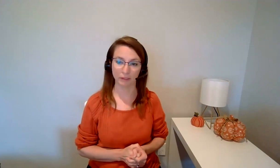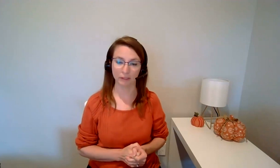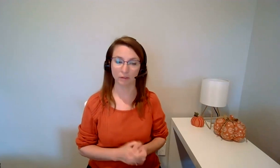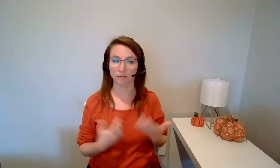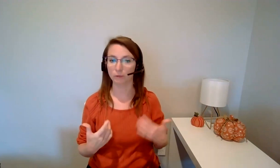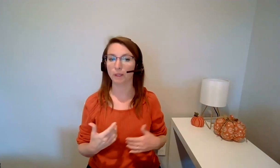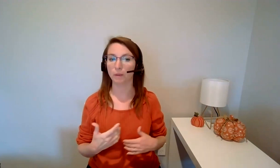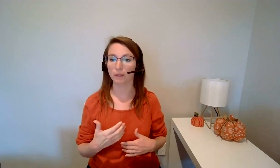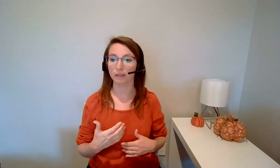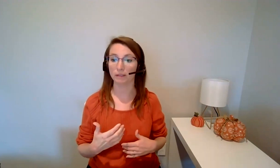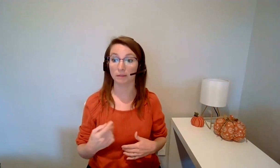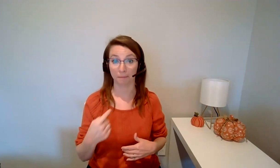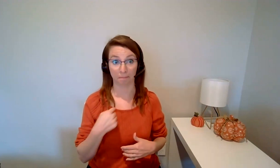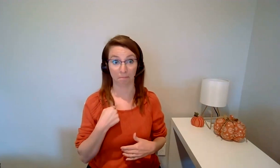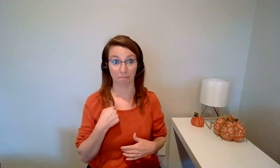Right, so the first part was,